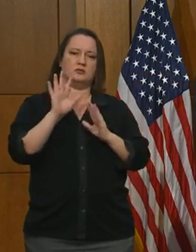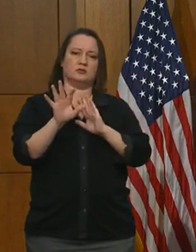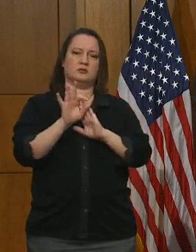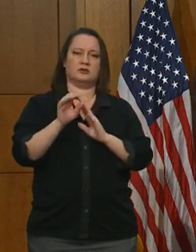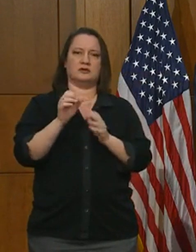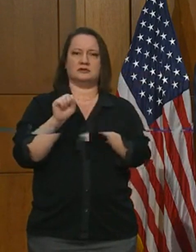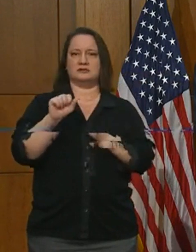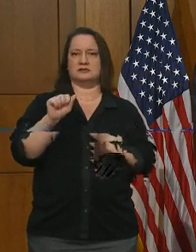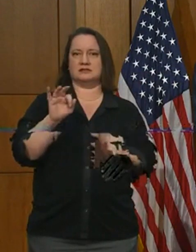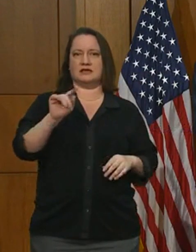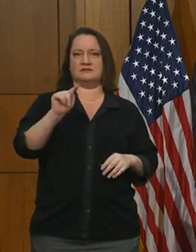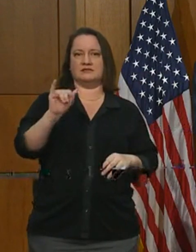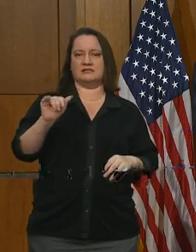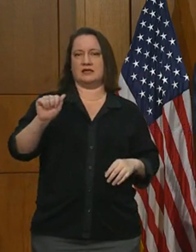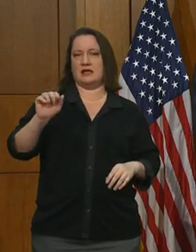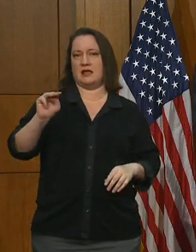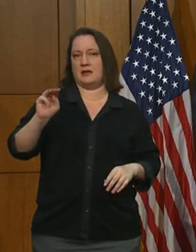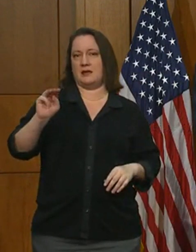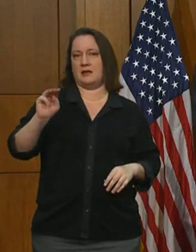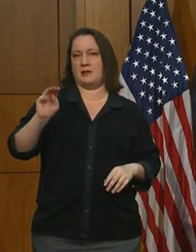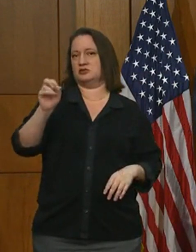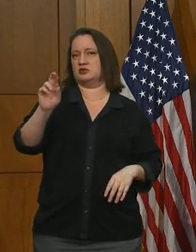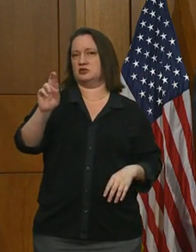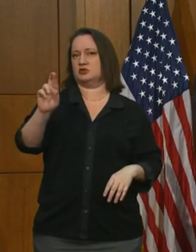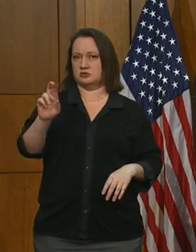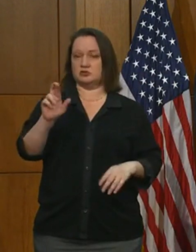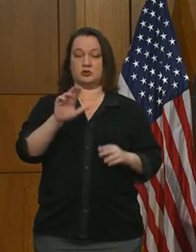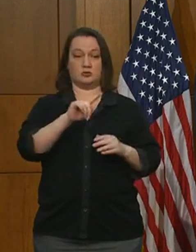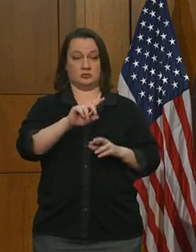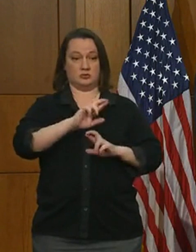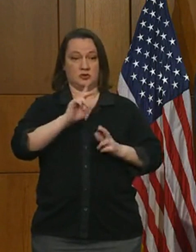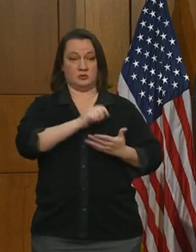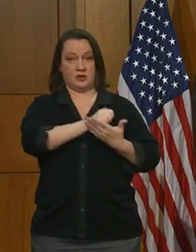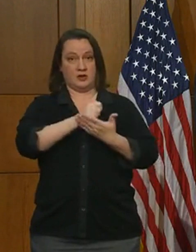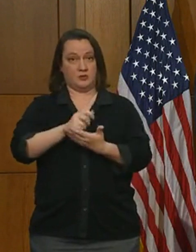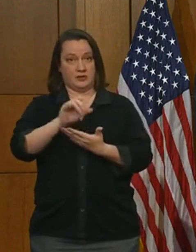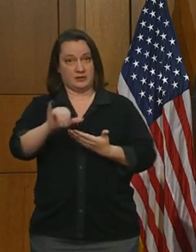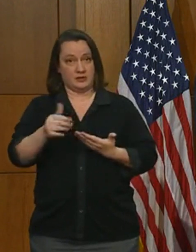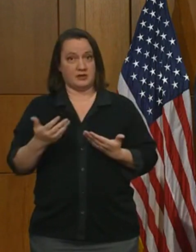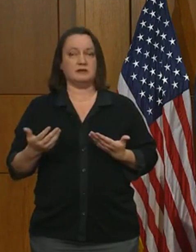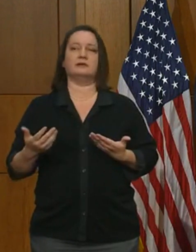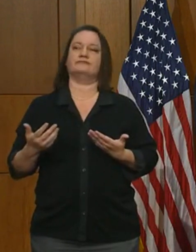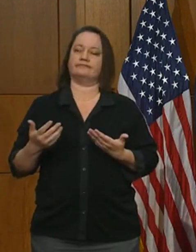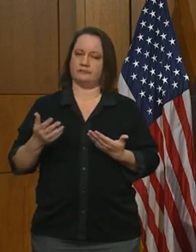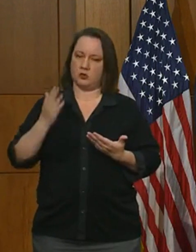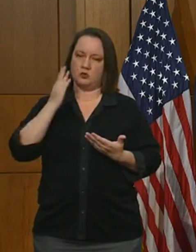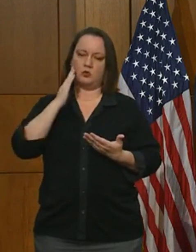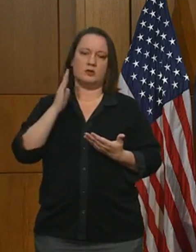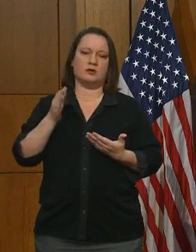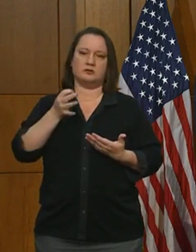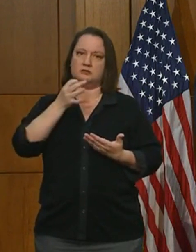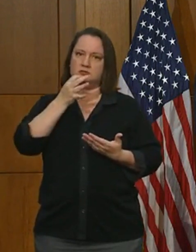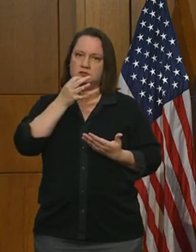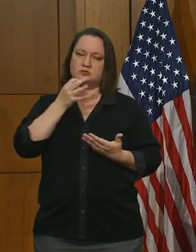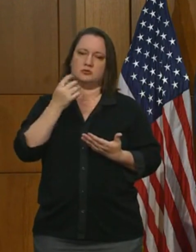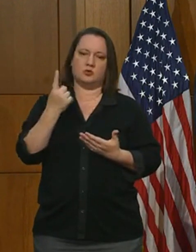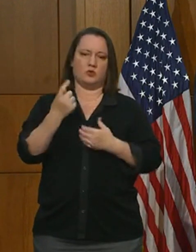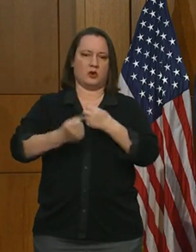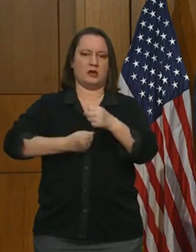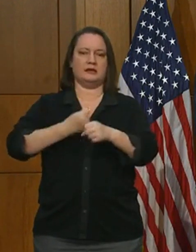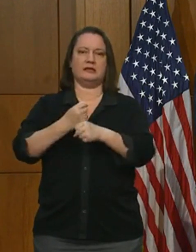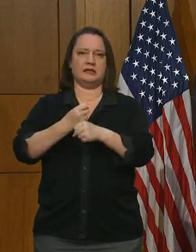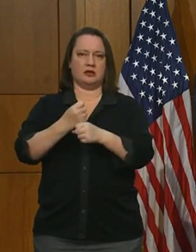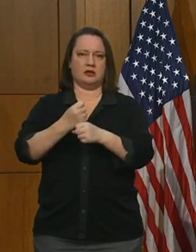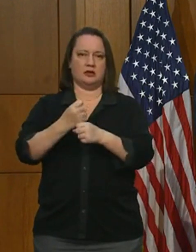Yeah, and thank you for your questions. You know, we are coming on the first anniversary of the greatest tragedy in the history of